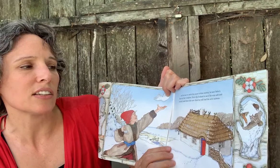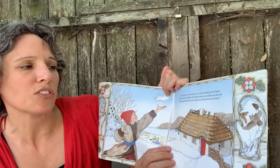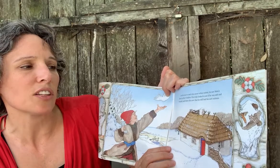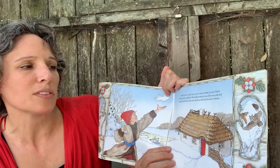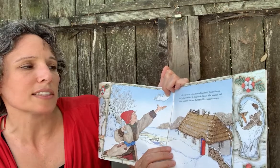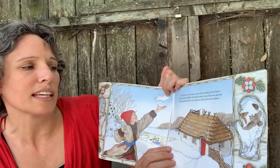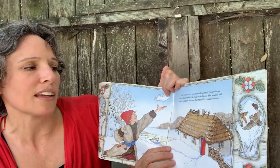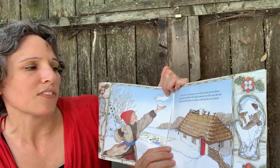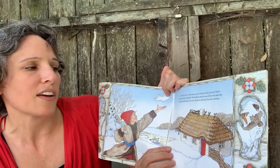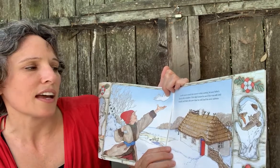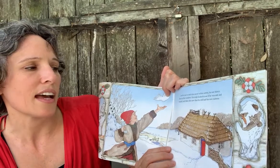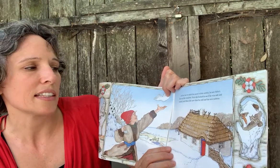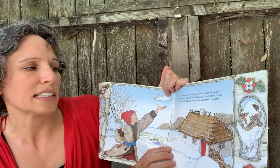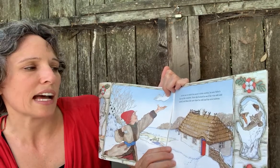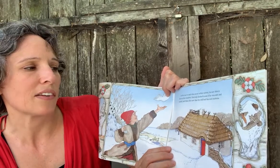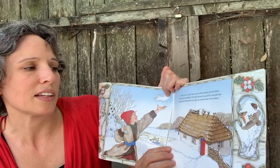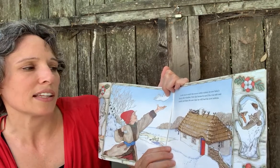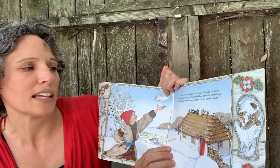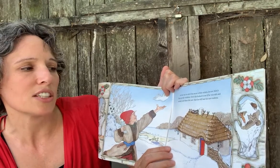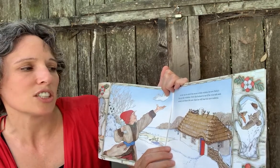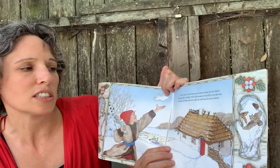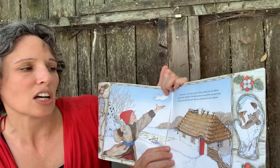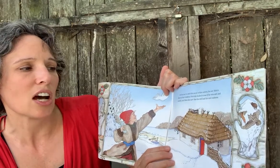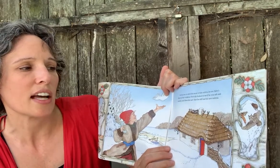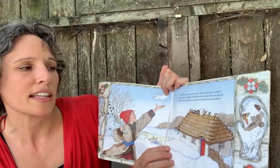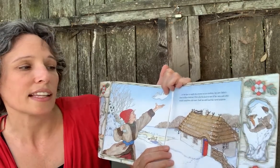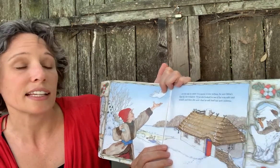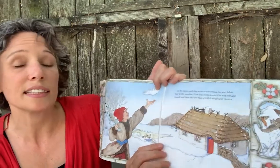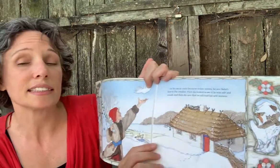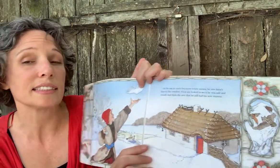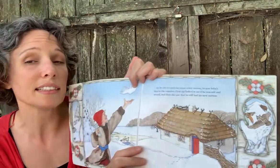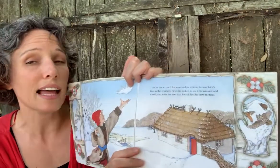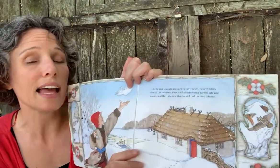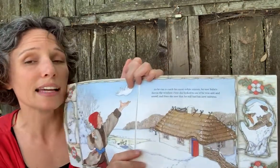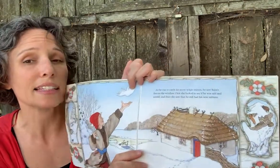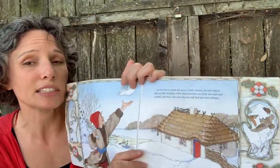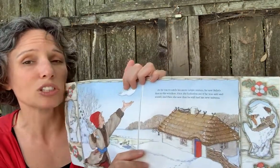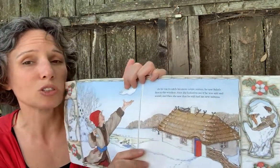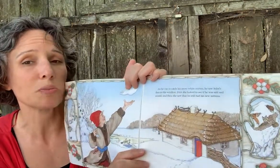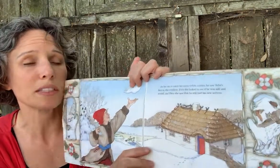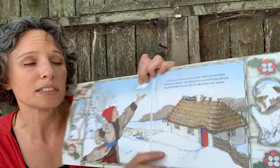he was safe and sound, and then she saw that he still had his two mittens.